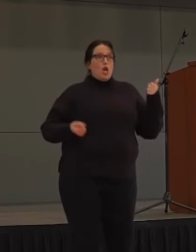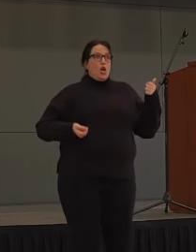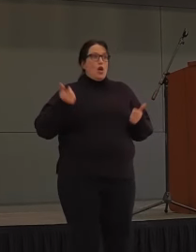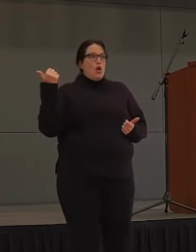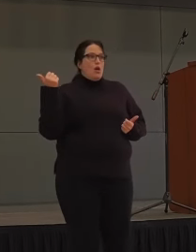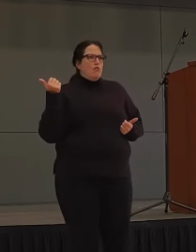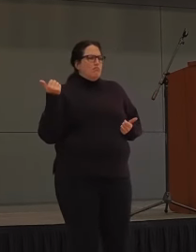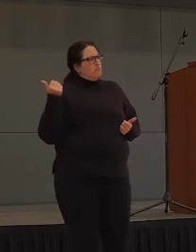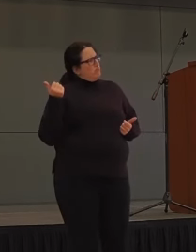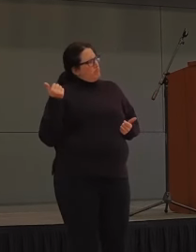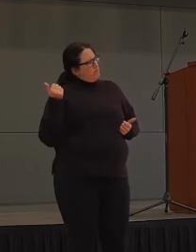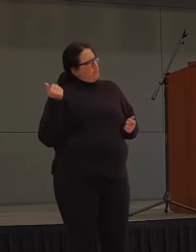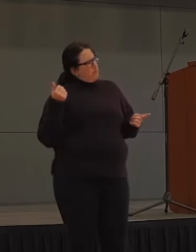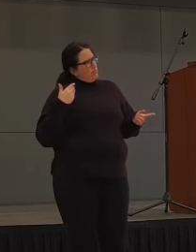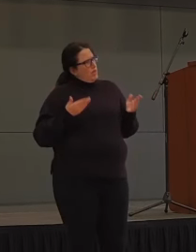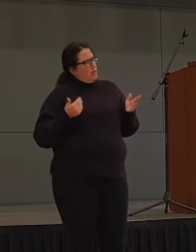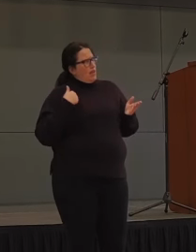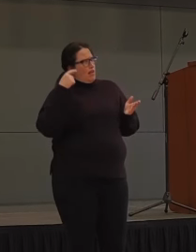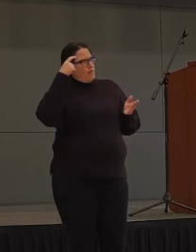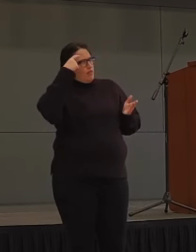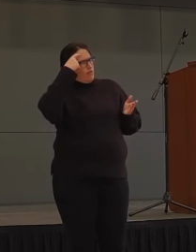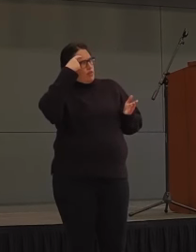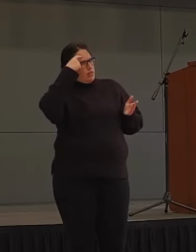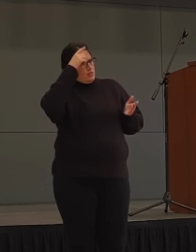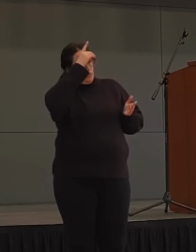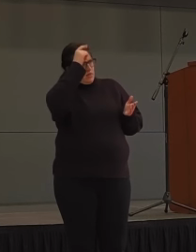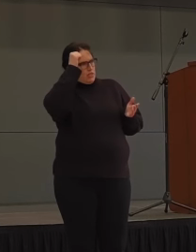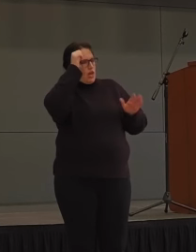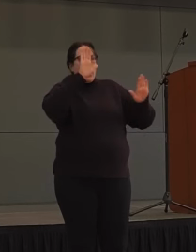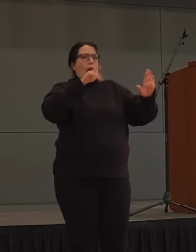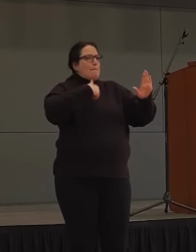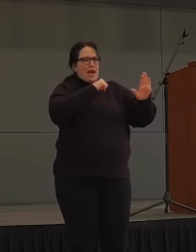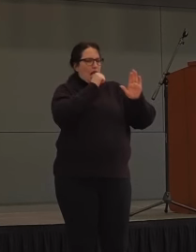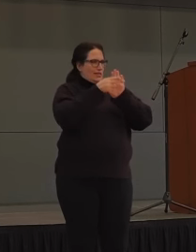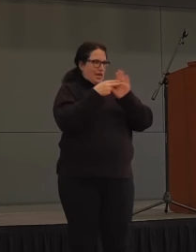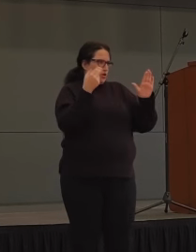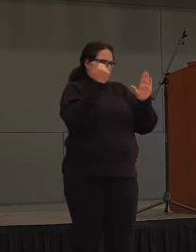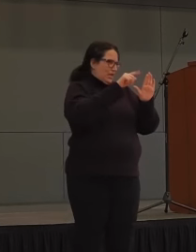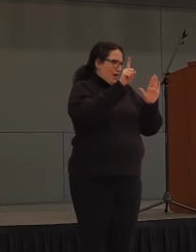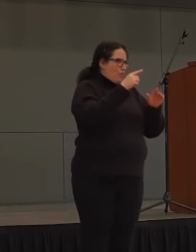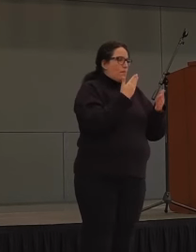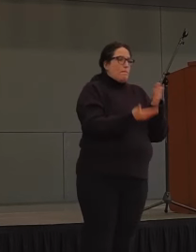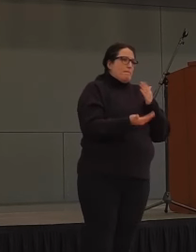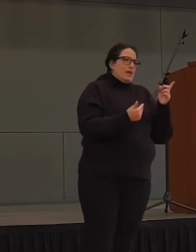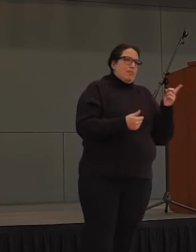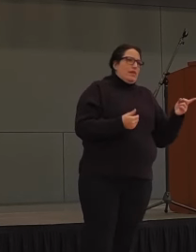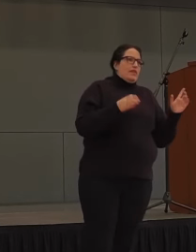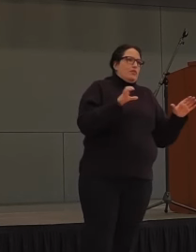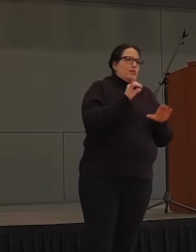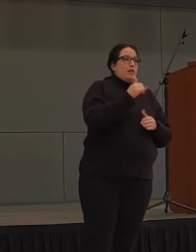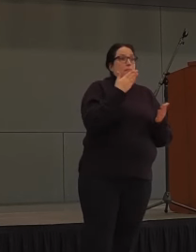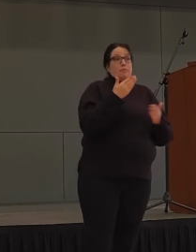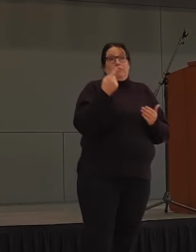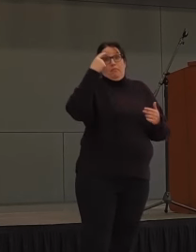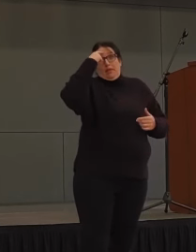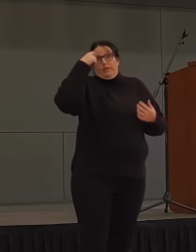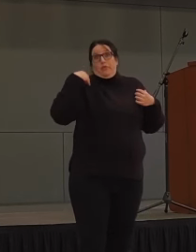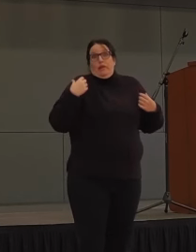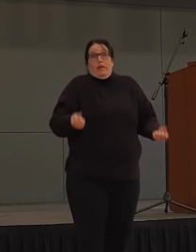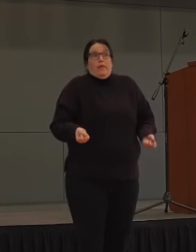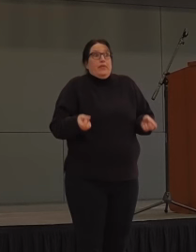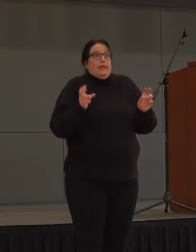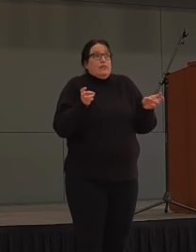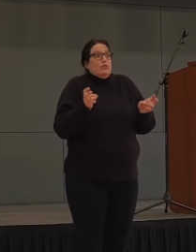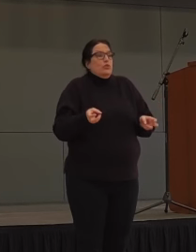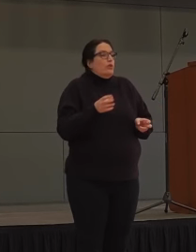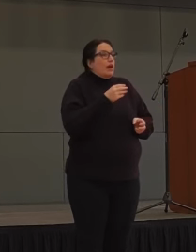frontal dementia. Might have. I'm not a doctor. I'm not diagnosing anyone. It might also be a mental health condition. And